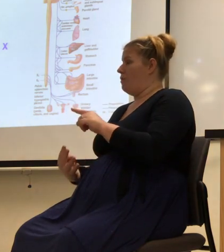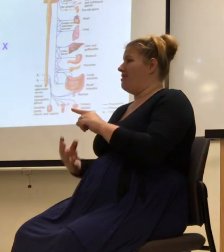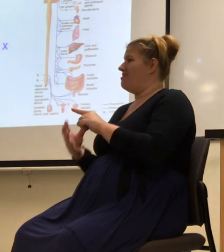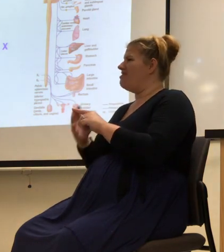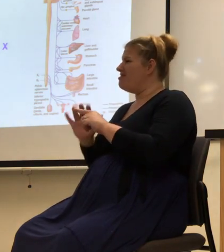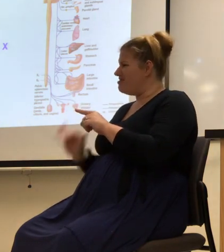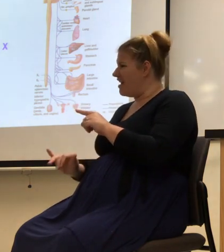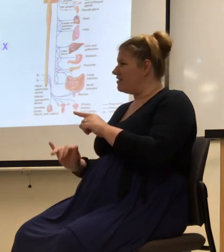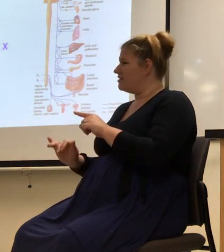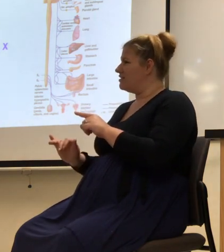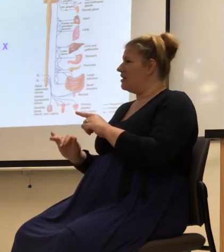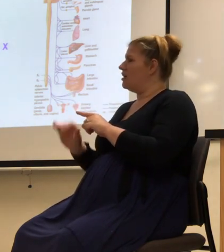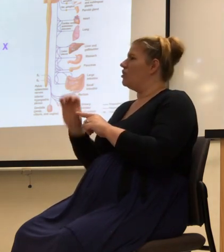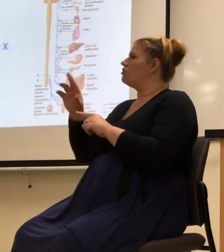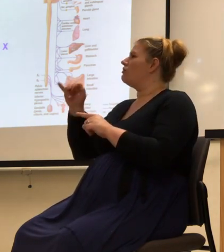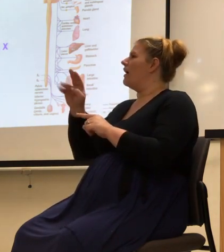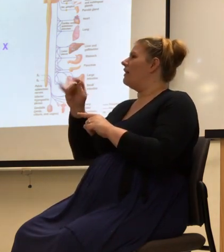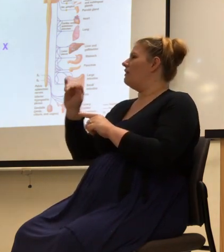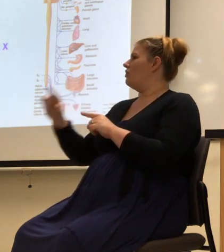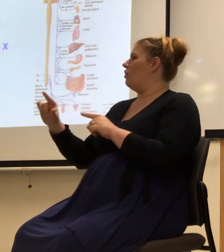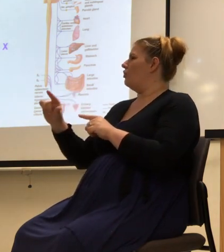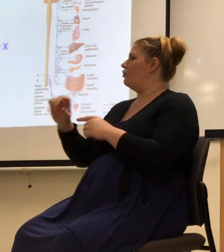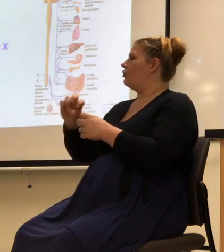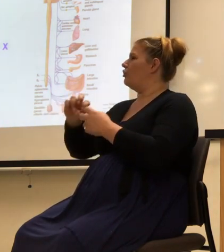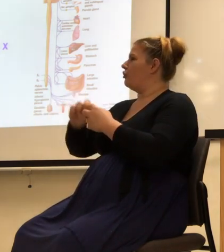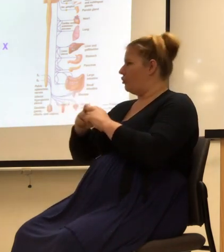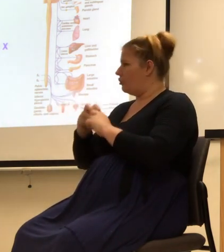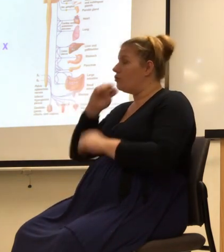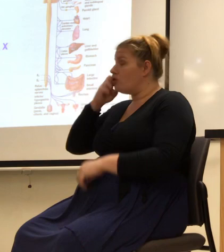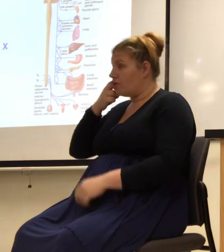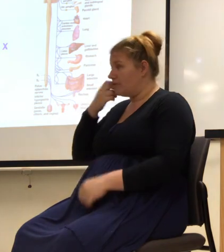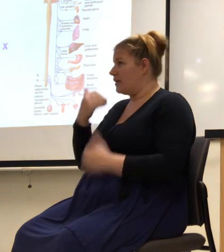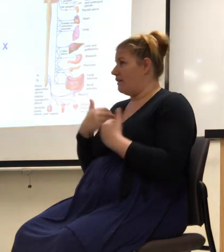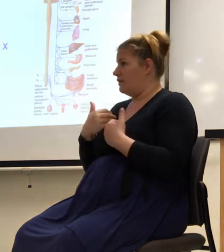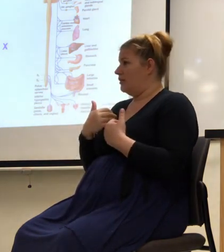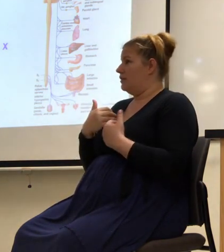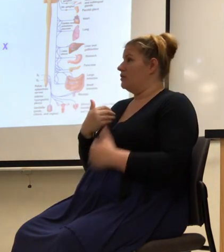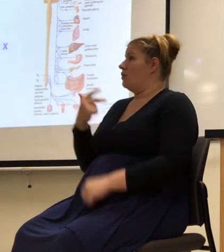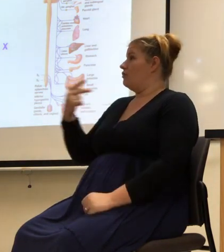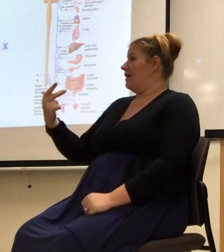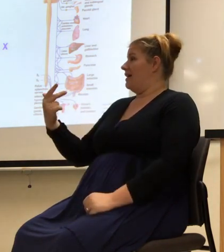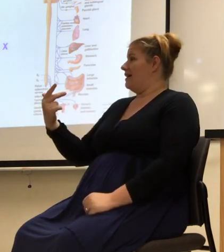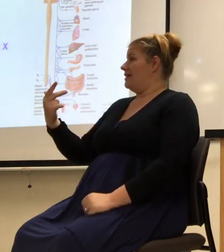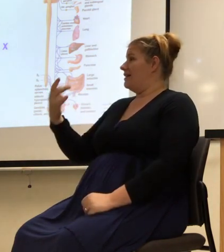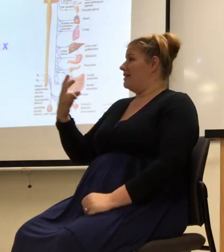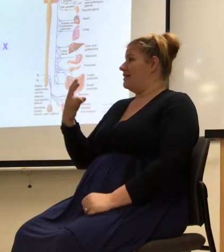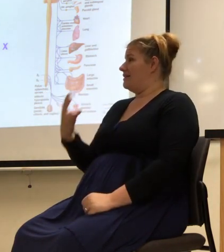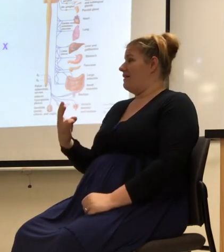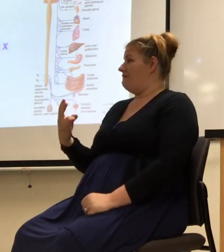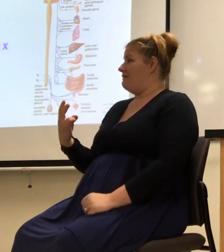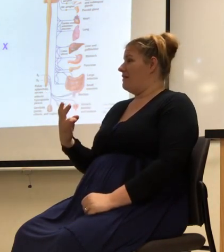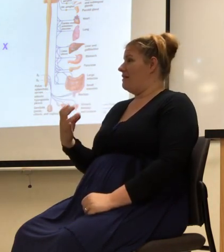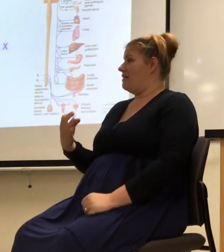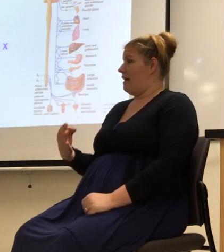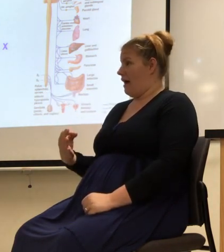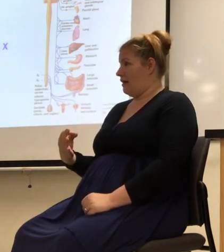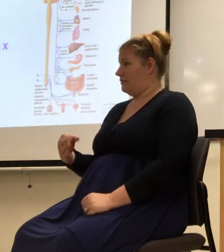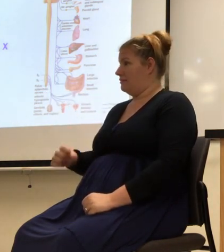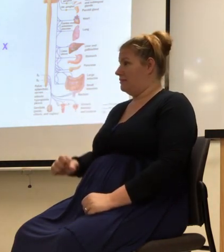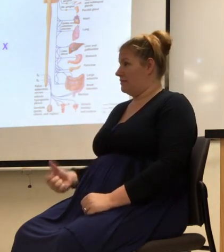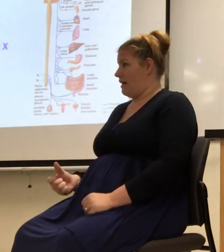have parasympathetic function. You might as well know them. 3, 7, 9, and 10. Okay?